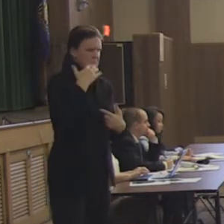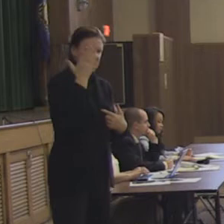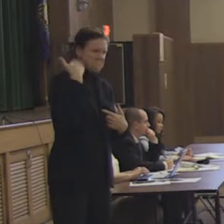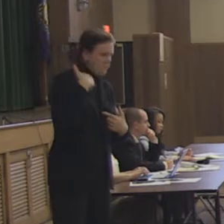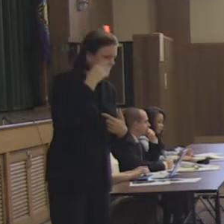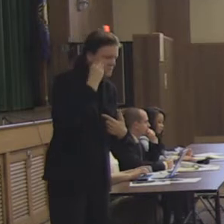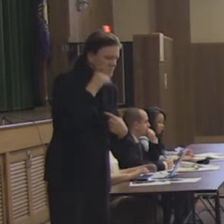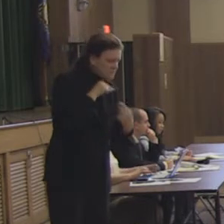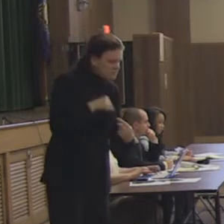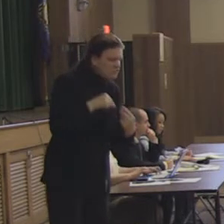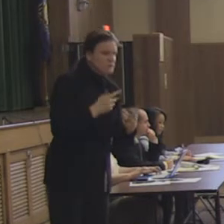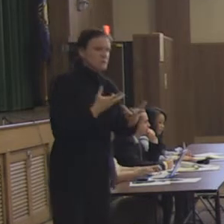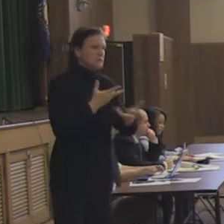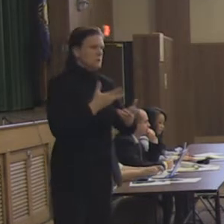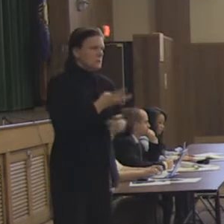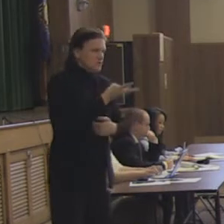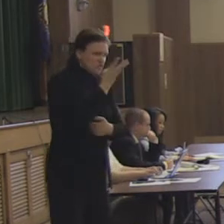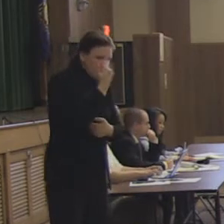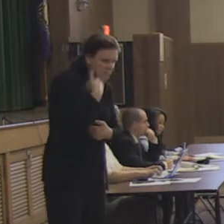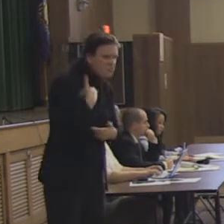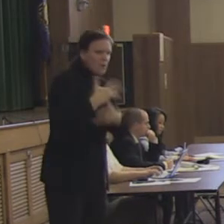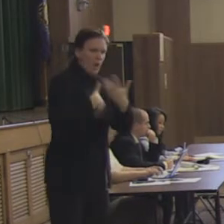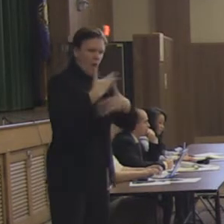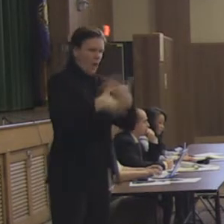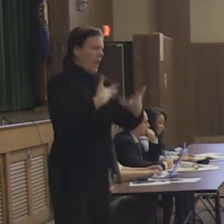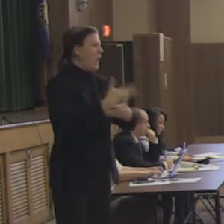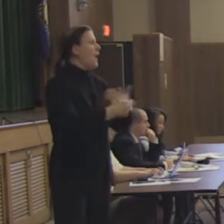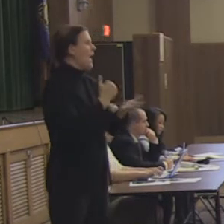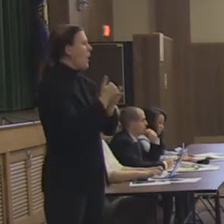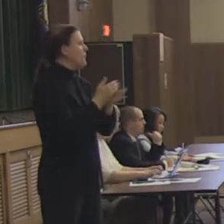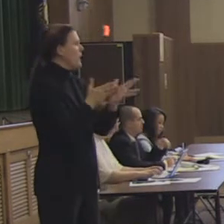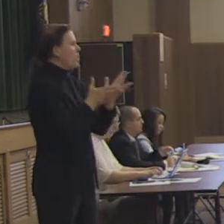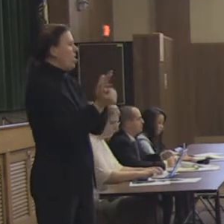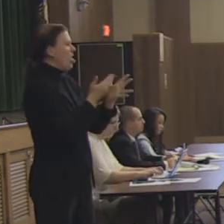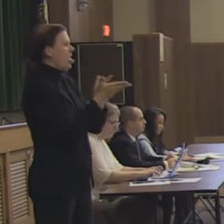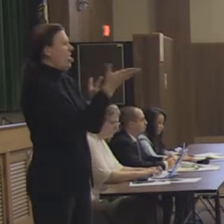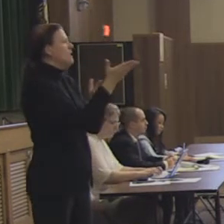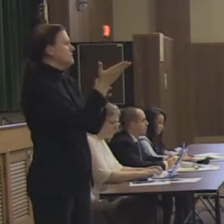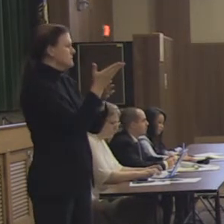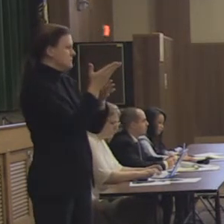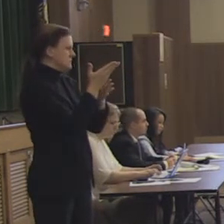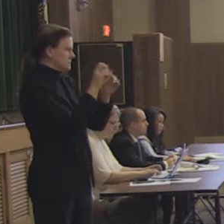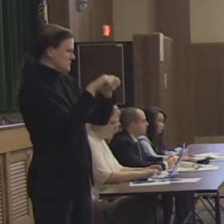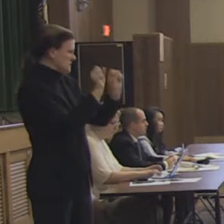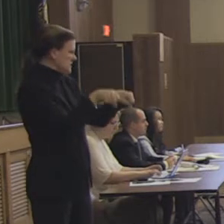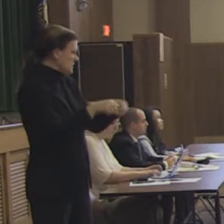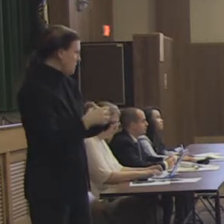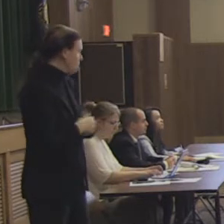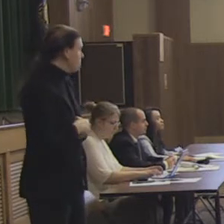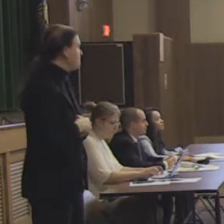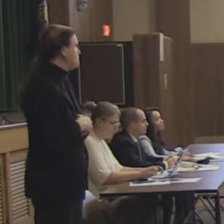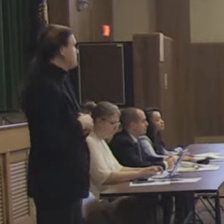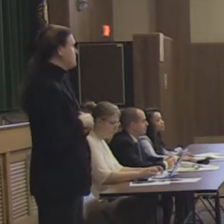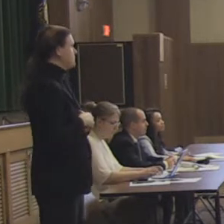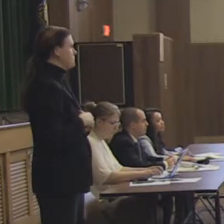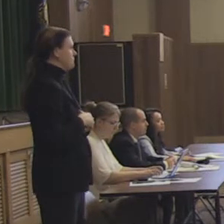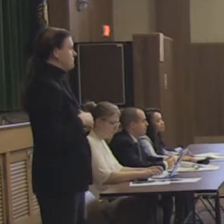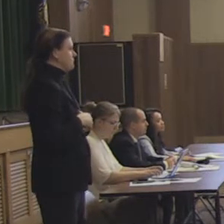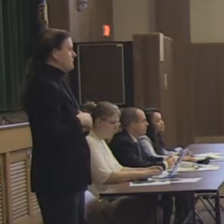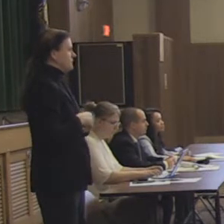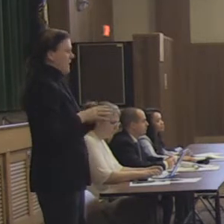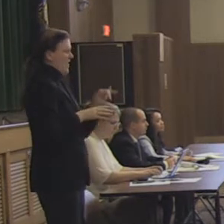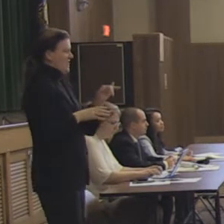who get caught up in these very entangled systems. Now, within the peer specialist movement, there is a